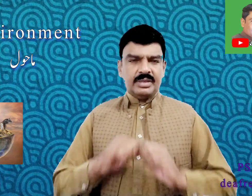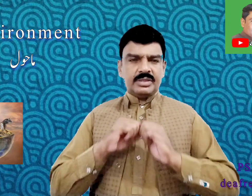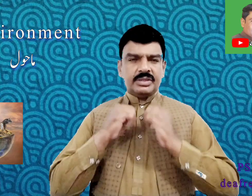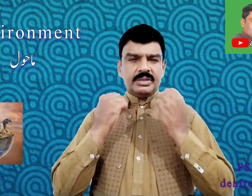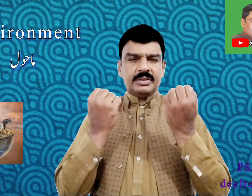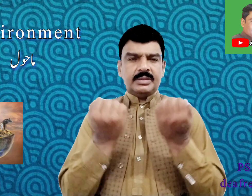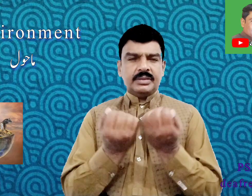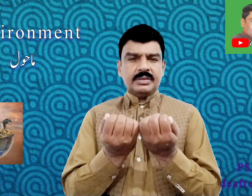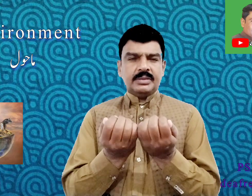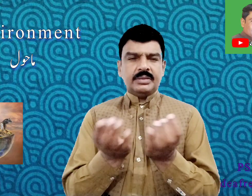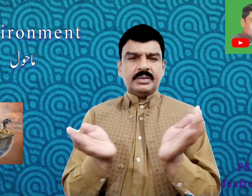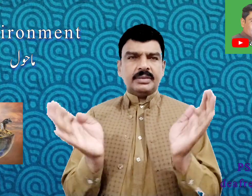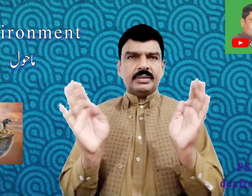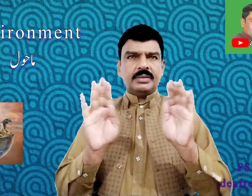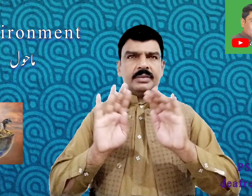environment,